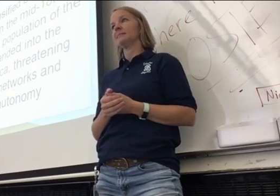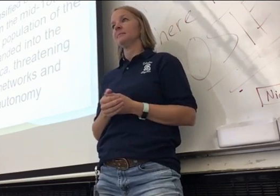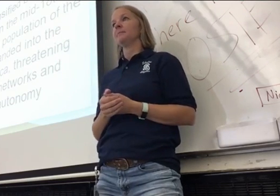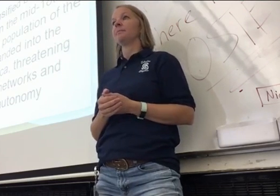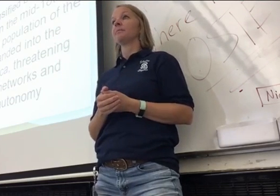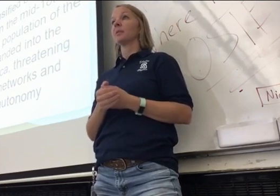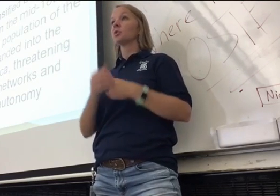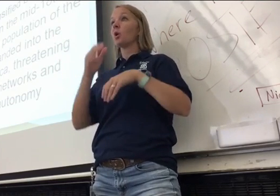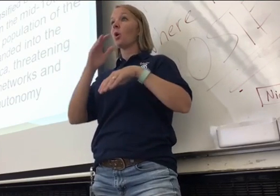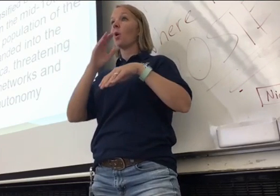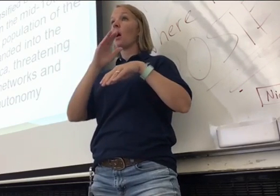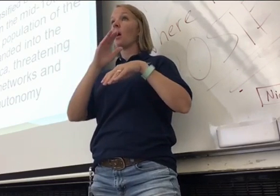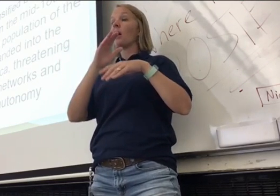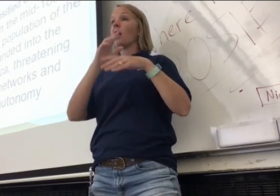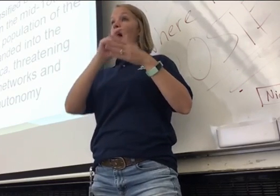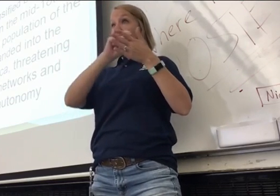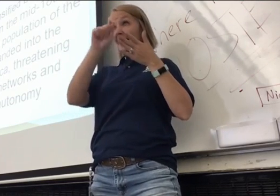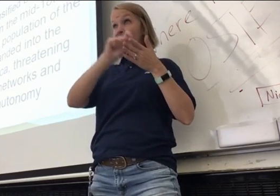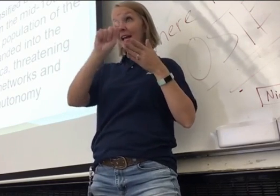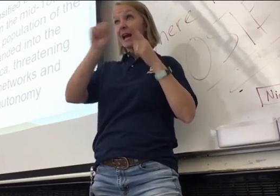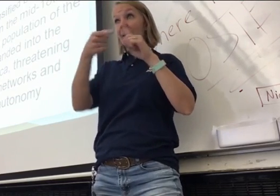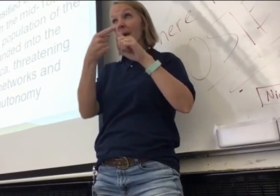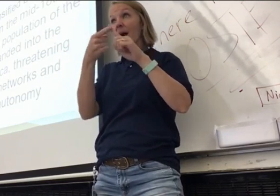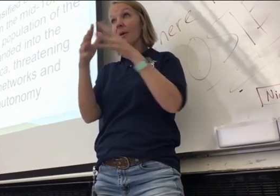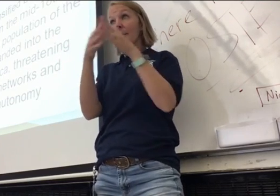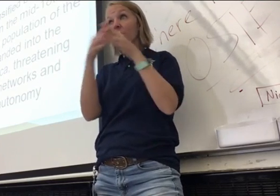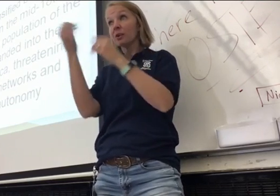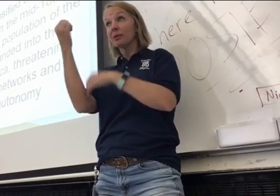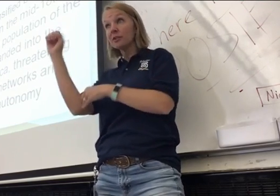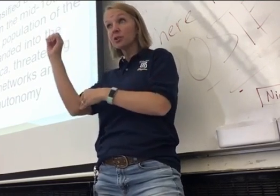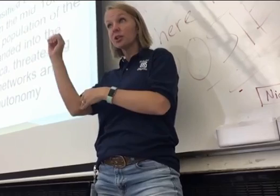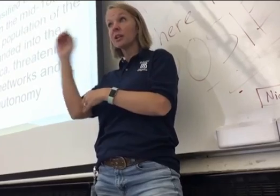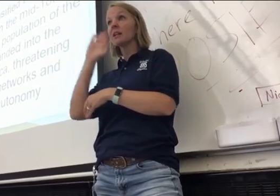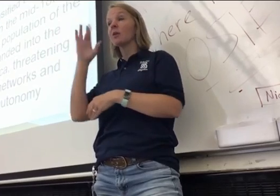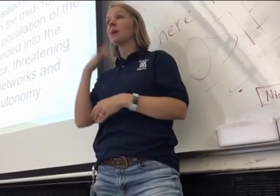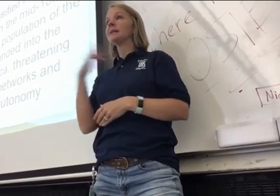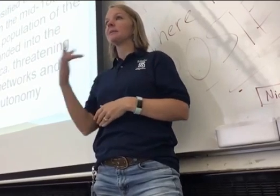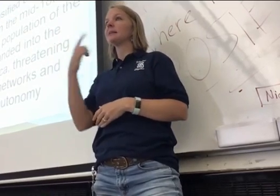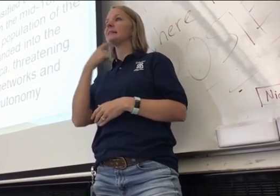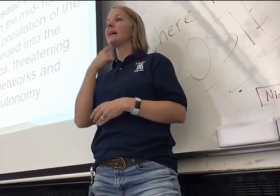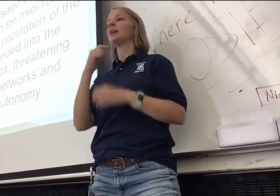On an essay about the American Revolution, they will typically